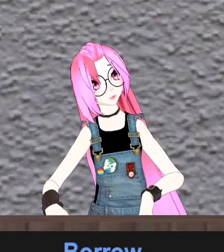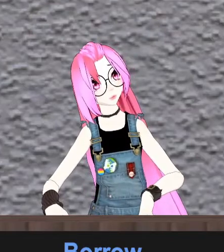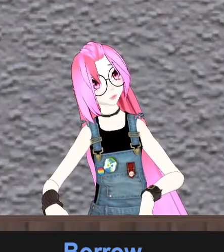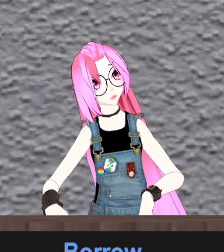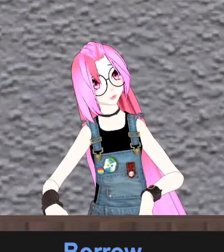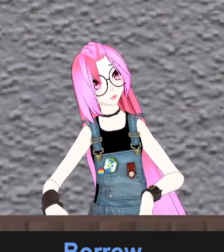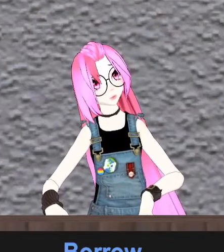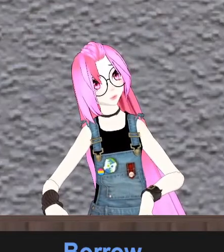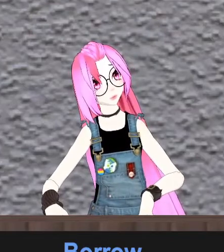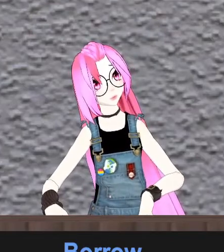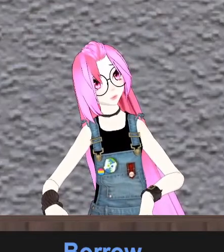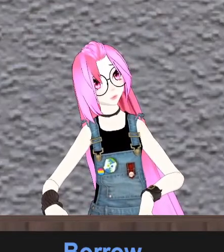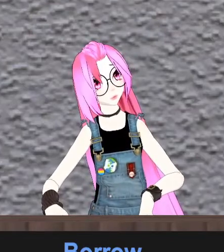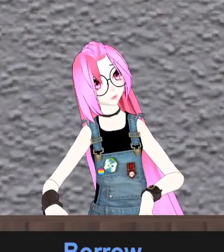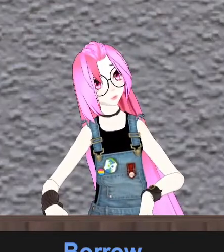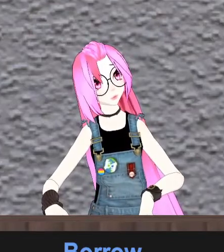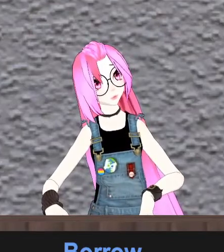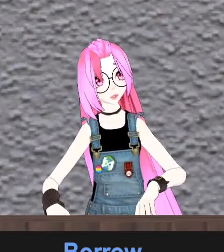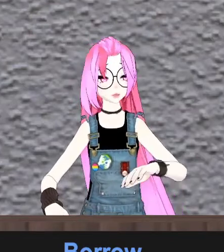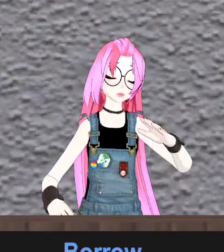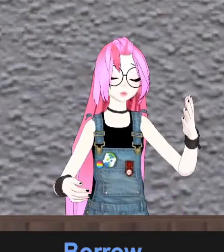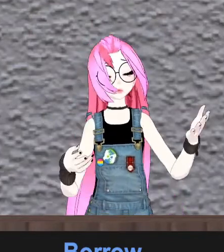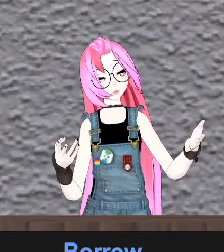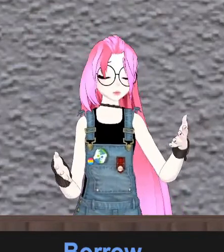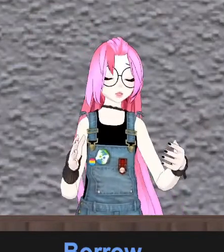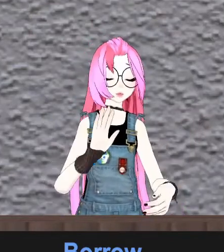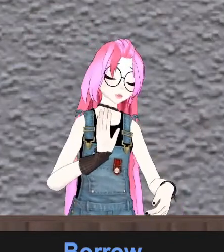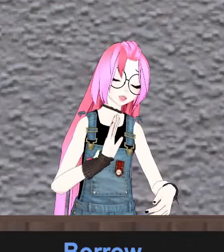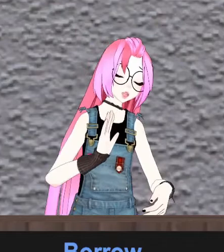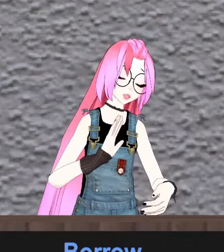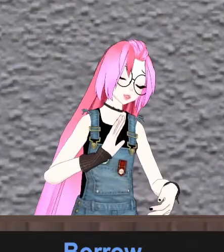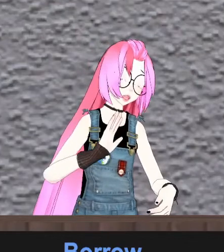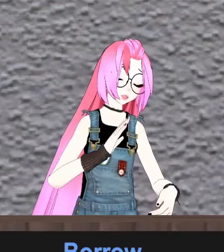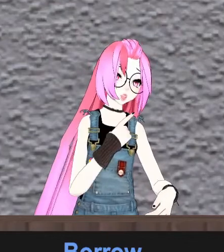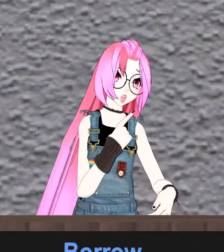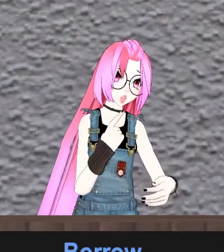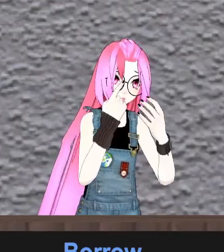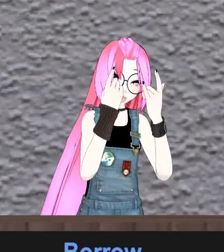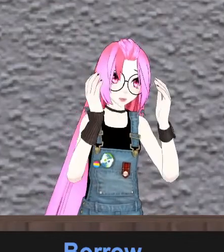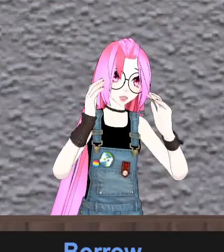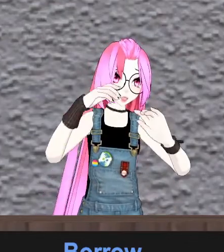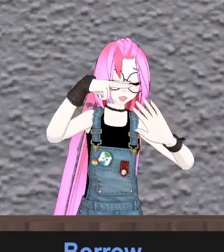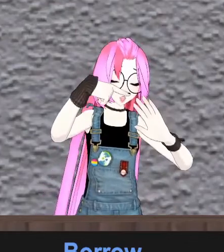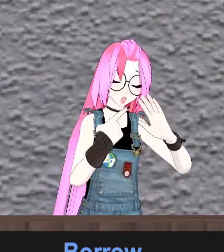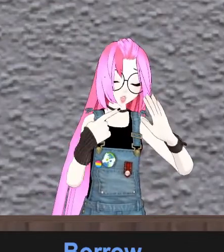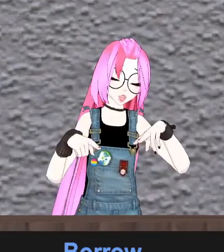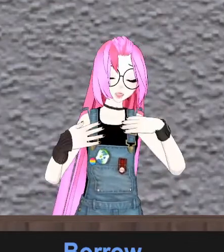like a certain finger bent, do you have to do it on both hands, or just like you just do it on one and then you do it with both hands and it's kind of context? It's fine for VR, just like putting one